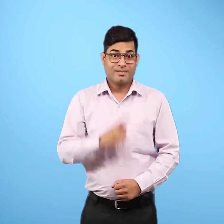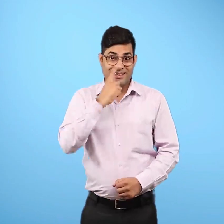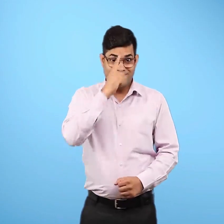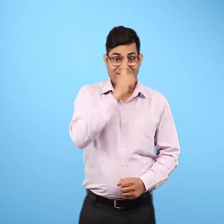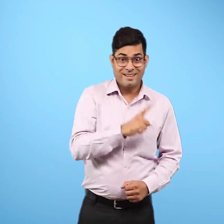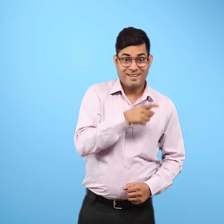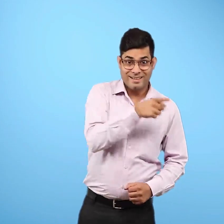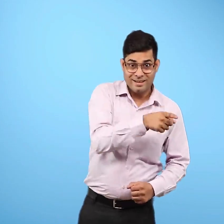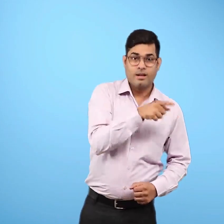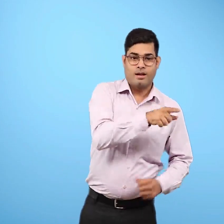Bela tells him,